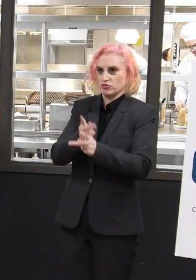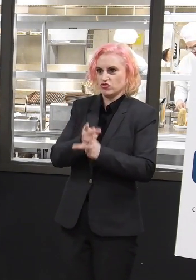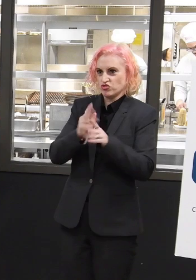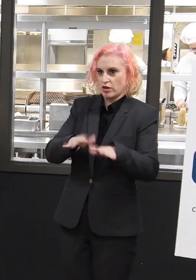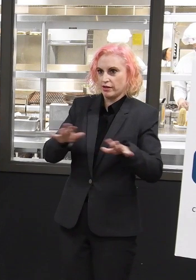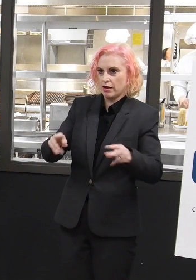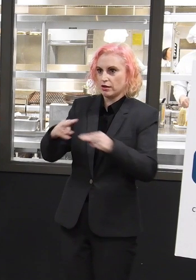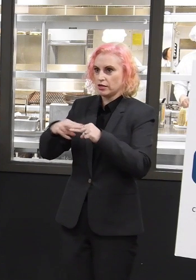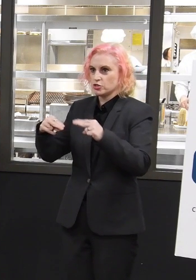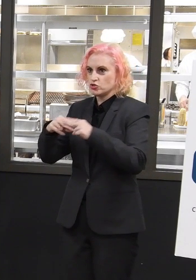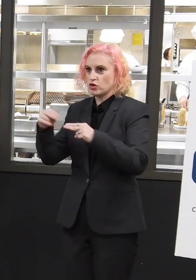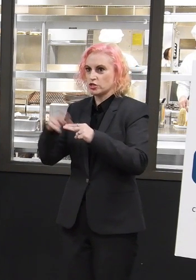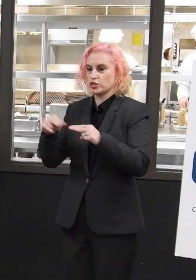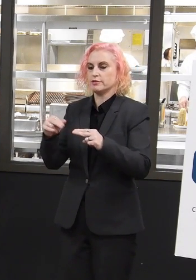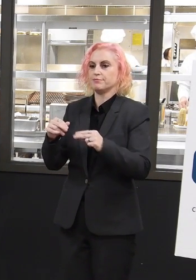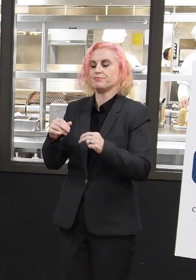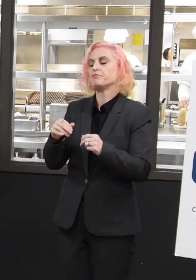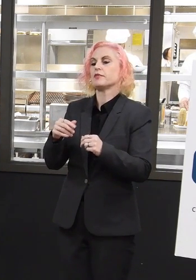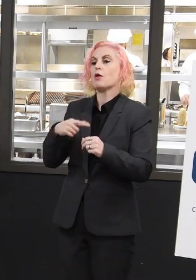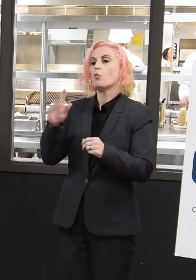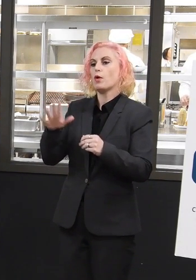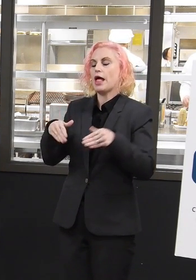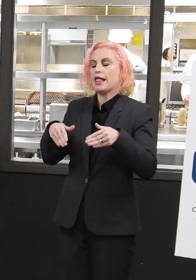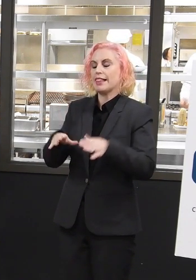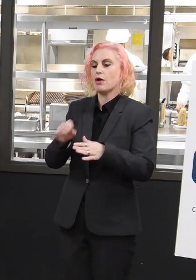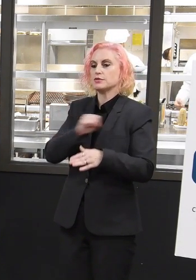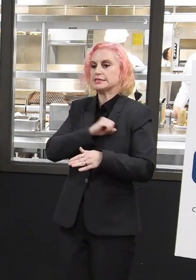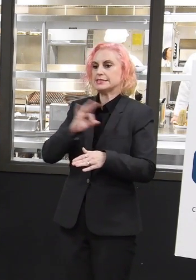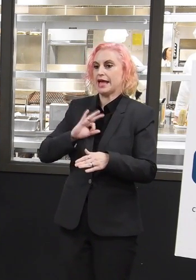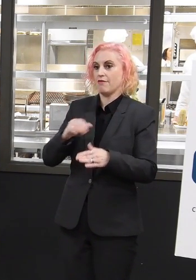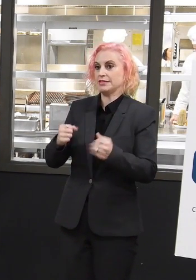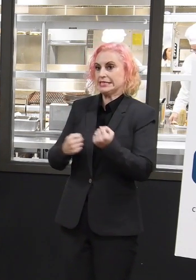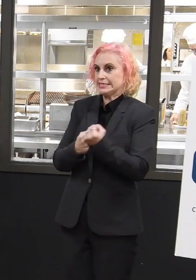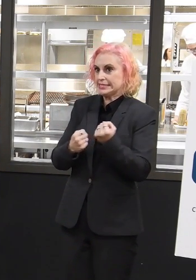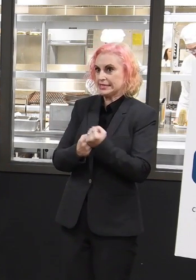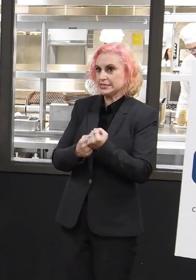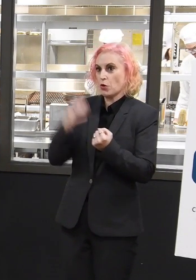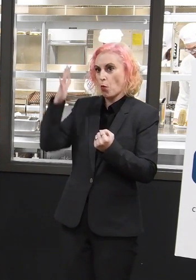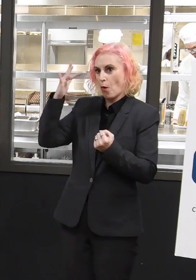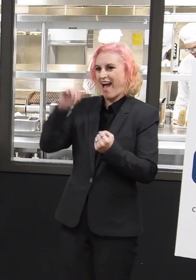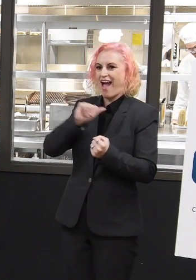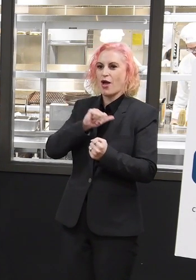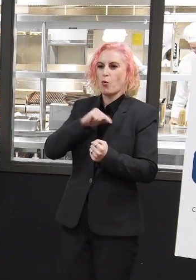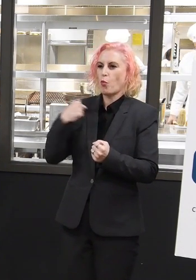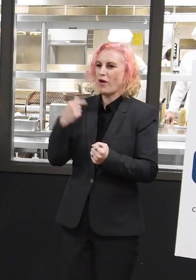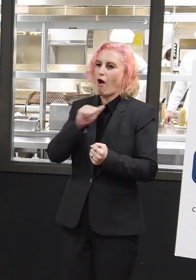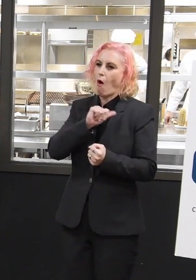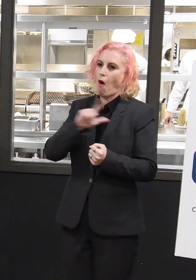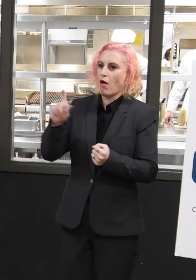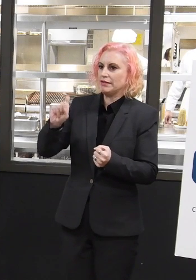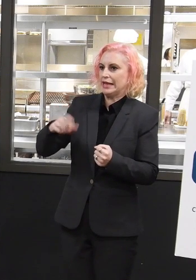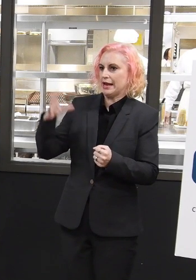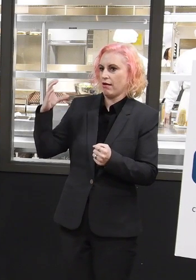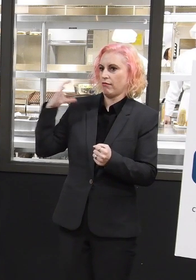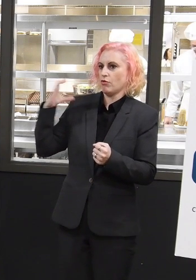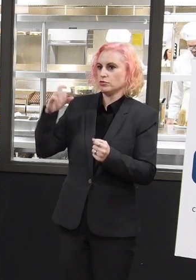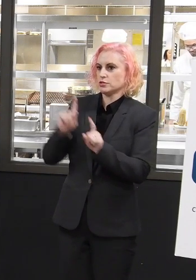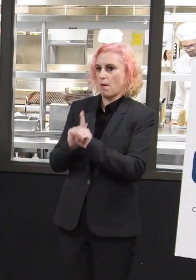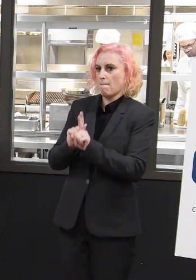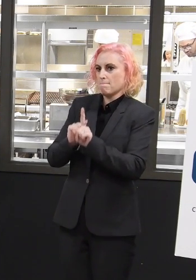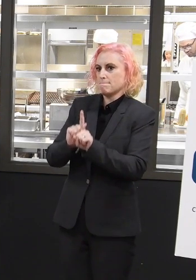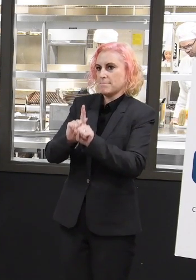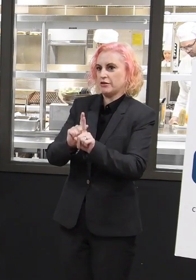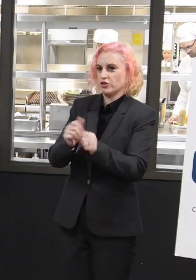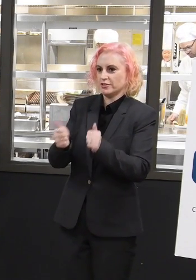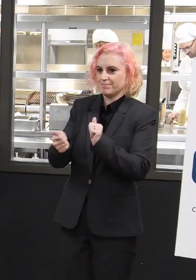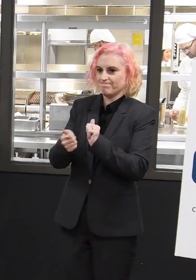to assist because we all need a champion sometimes. We all need that coach. We all need a sponsor, a mentor to cheer